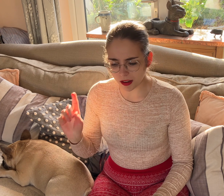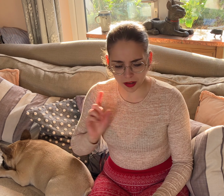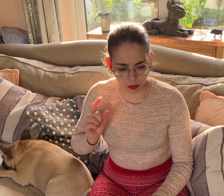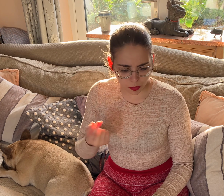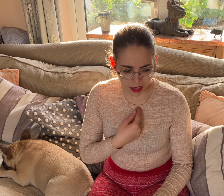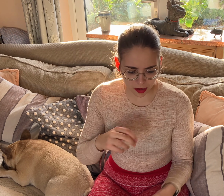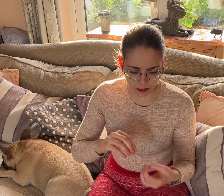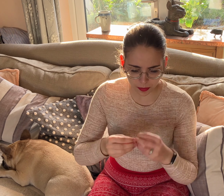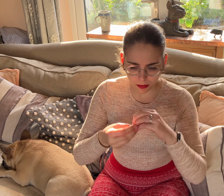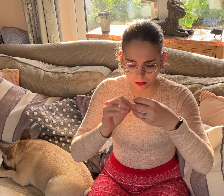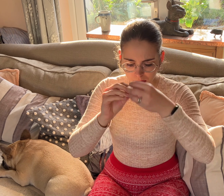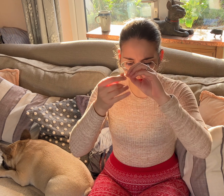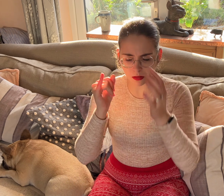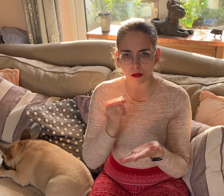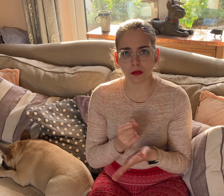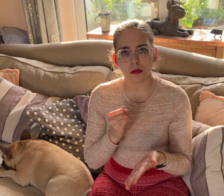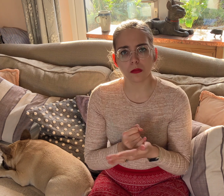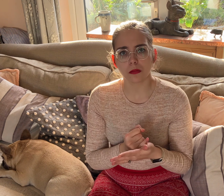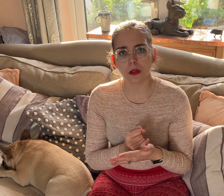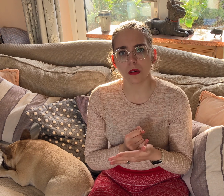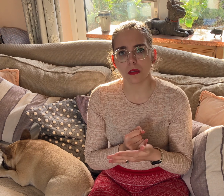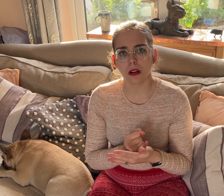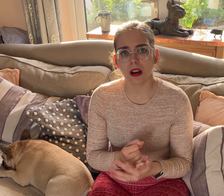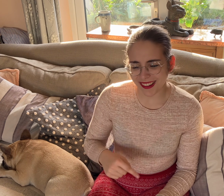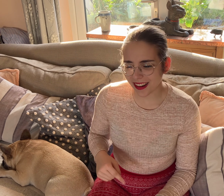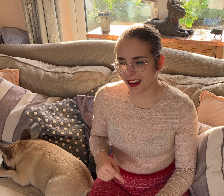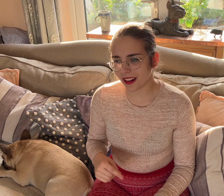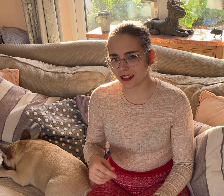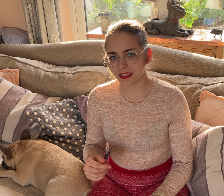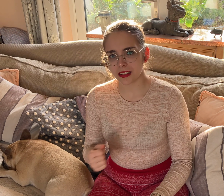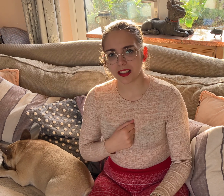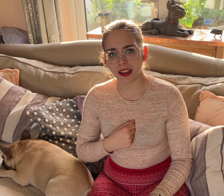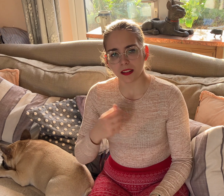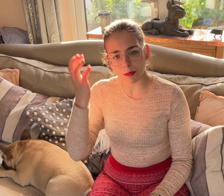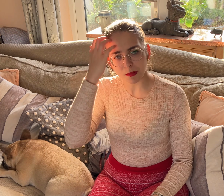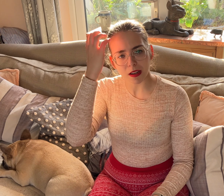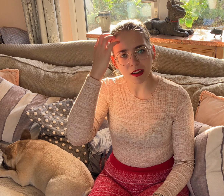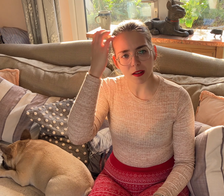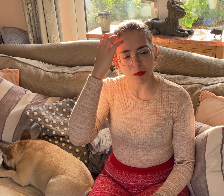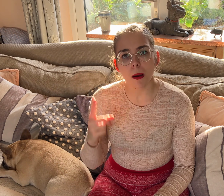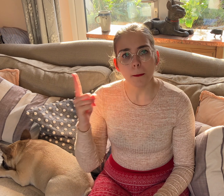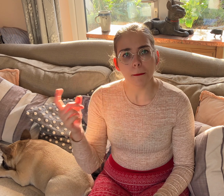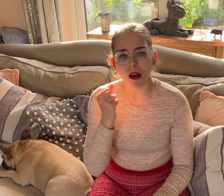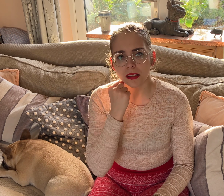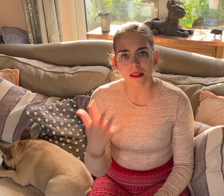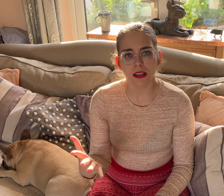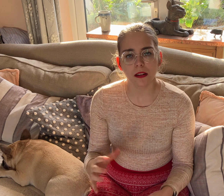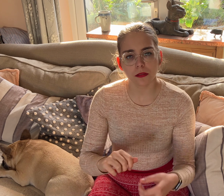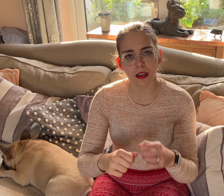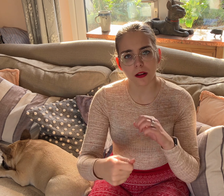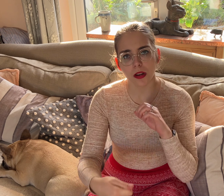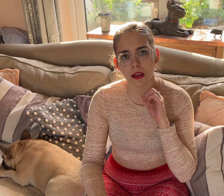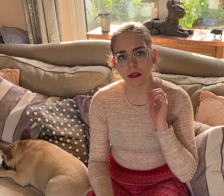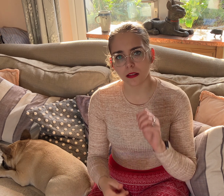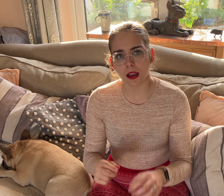I will build this all wrong. I'll take the blame. But instead of tearing it down,